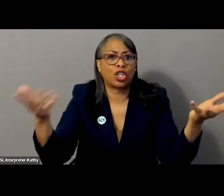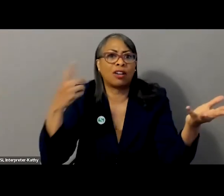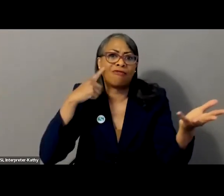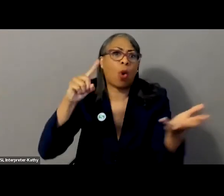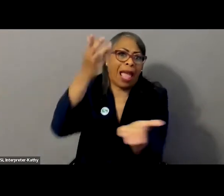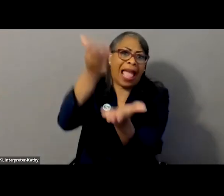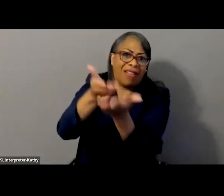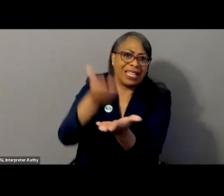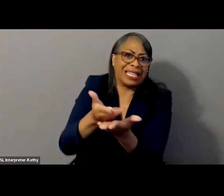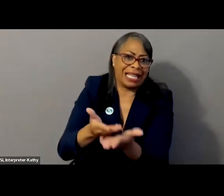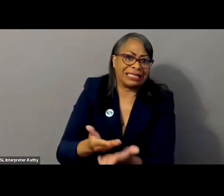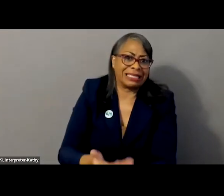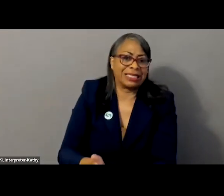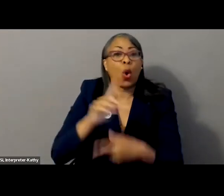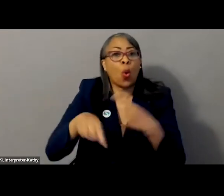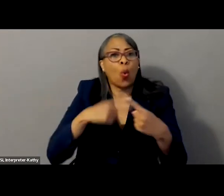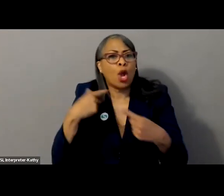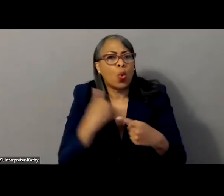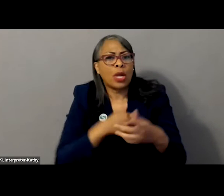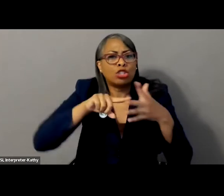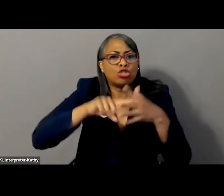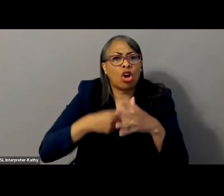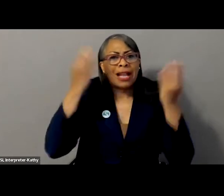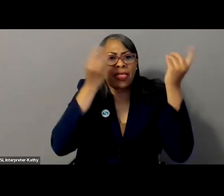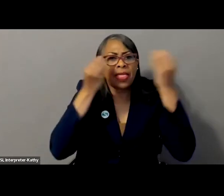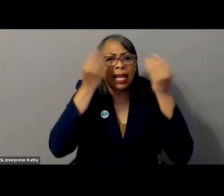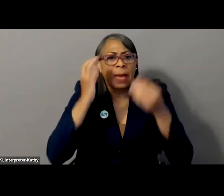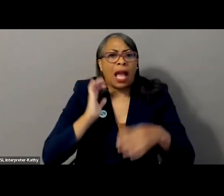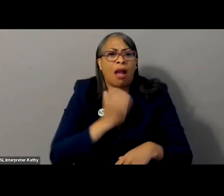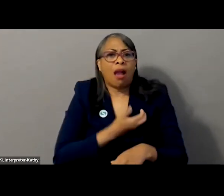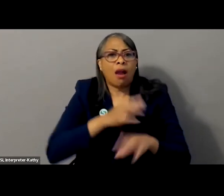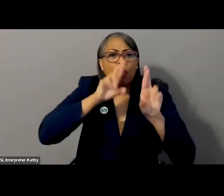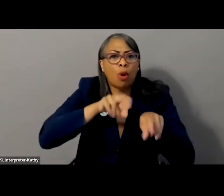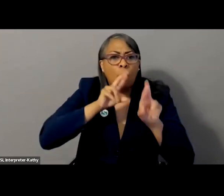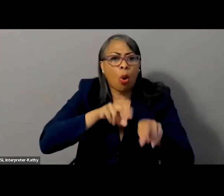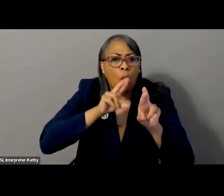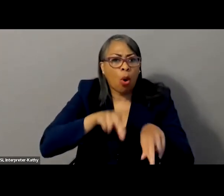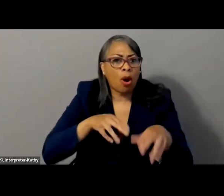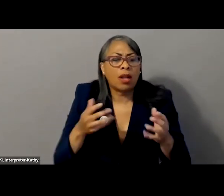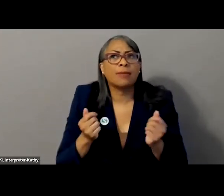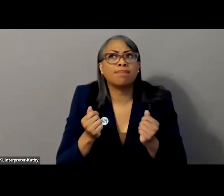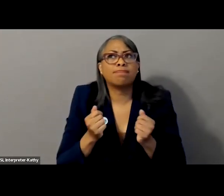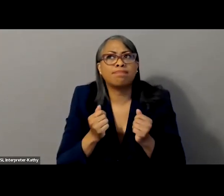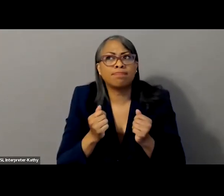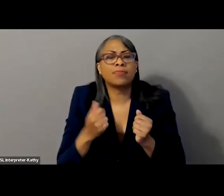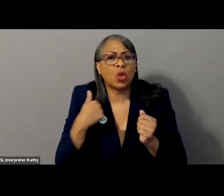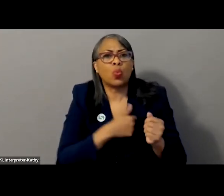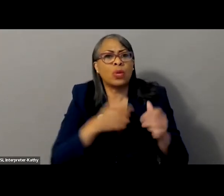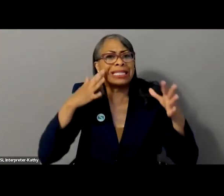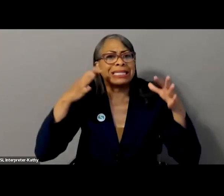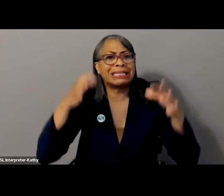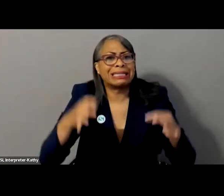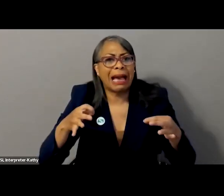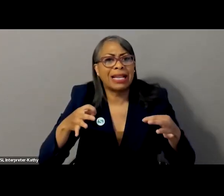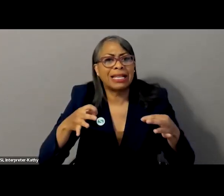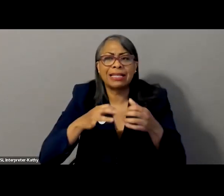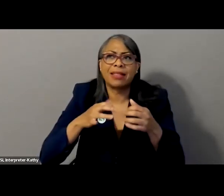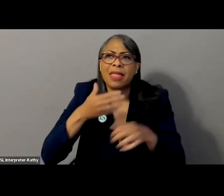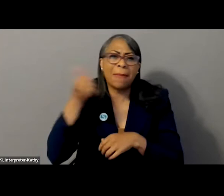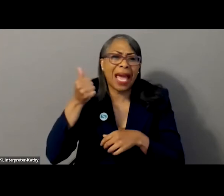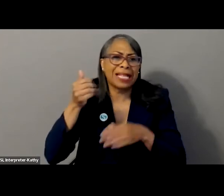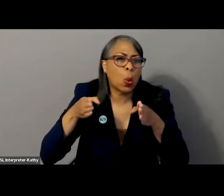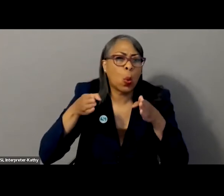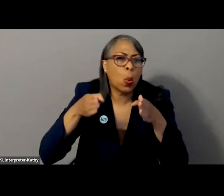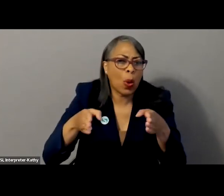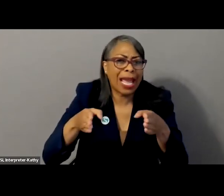So when we began to think about our report, we decided that the way to do